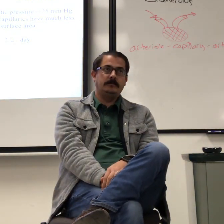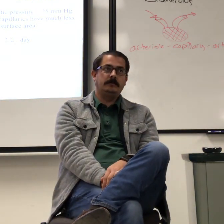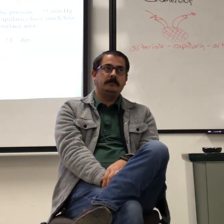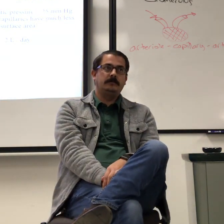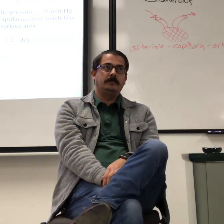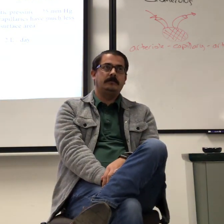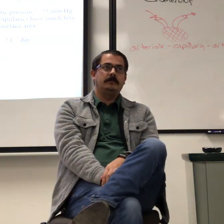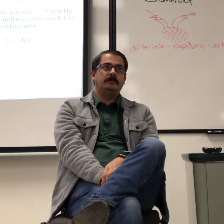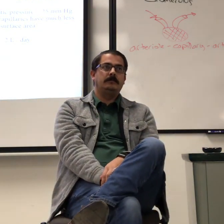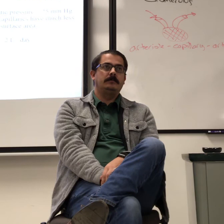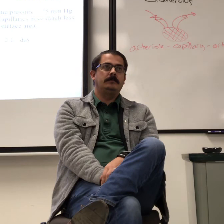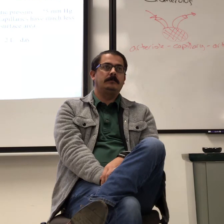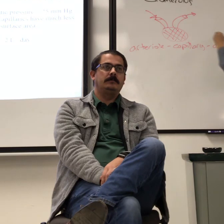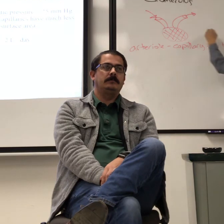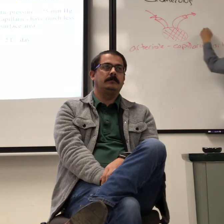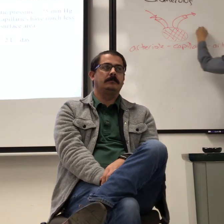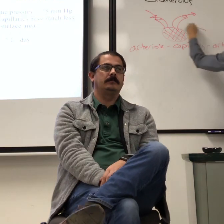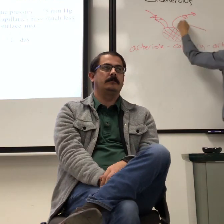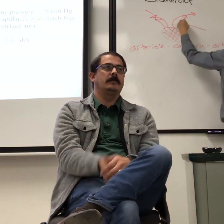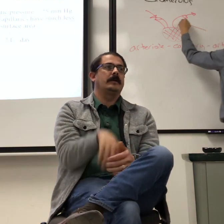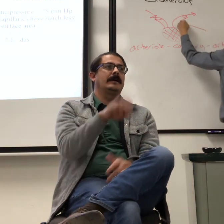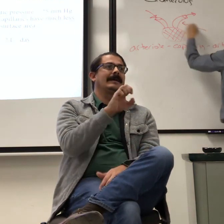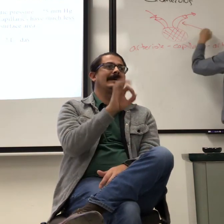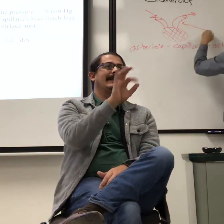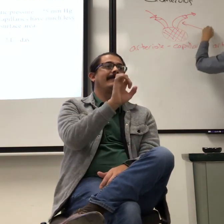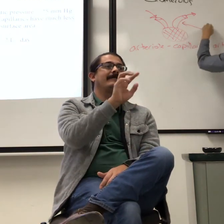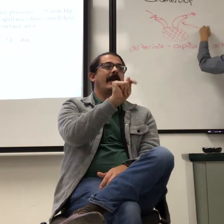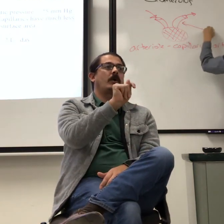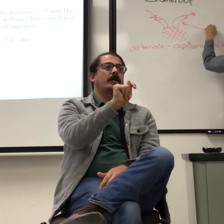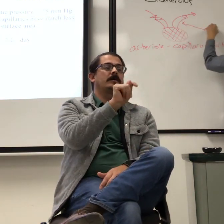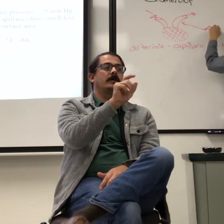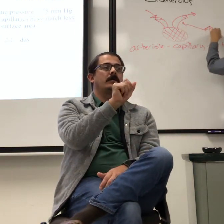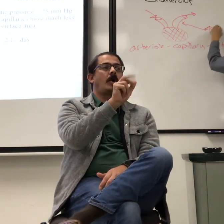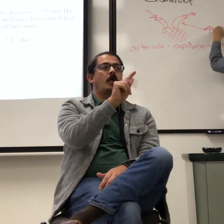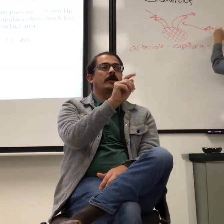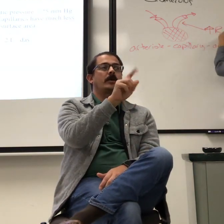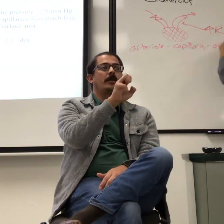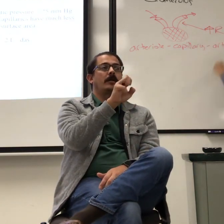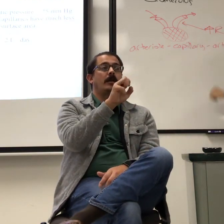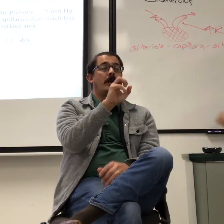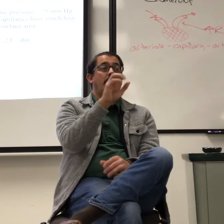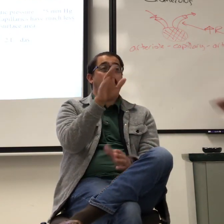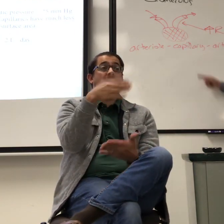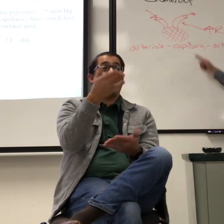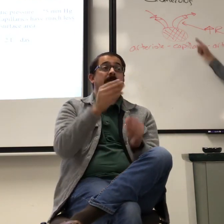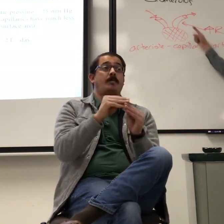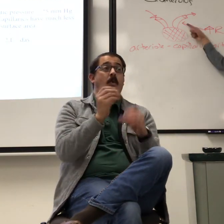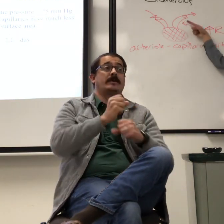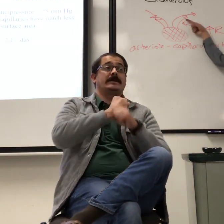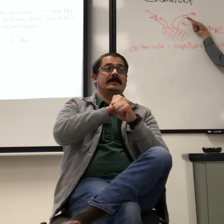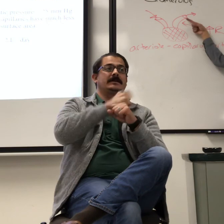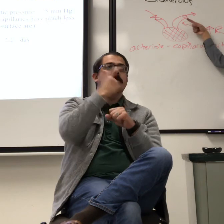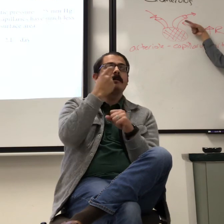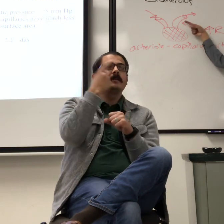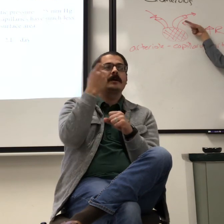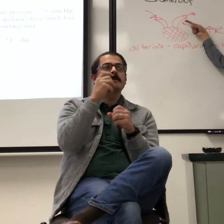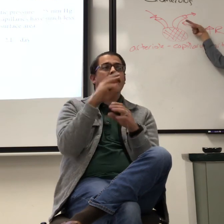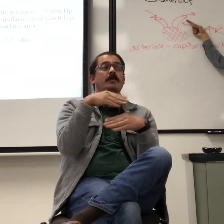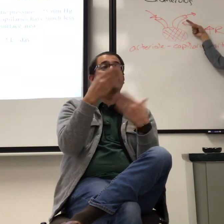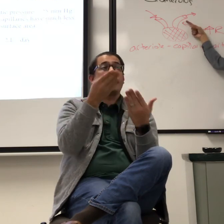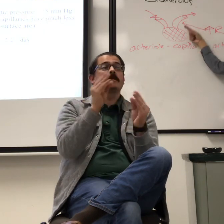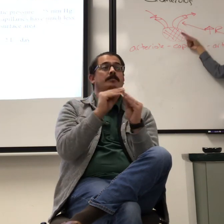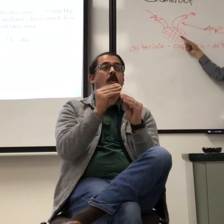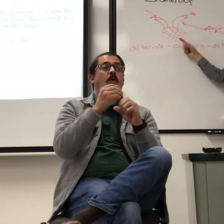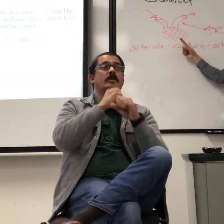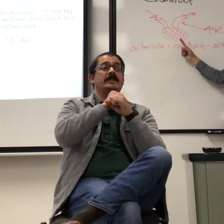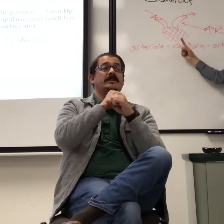Now, the ether and arterial, it provides more resistance, but because it provides more resistance on the way